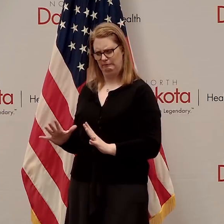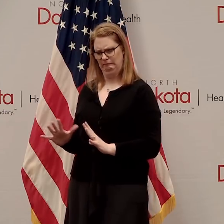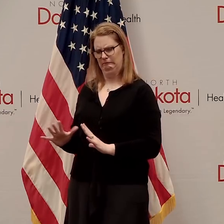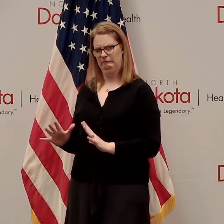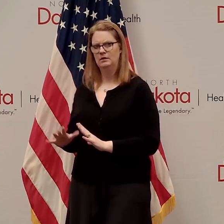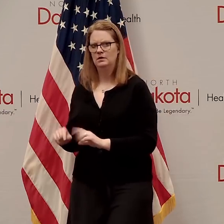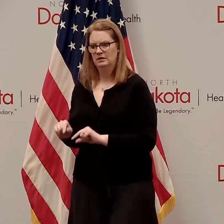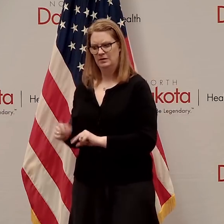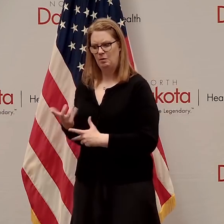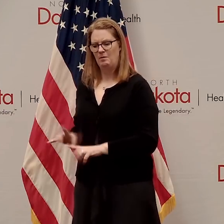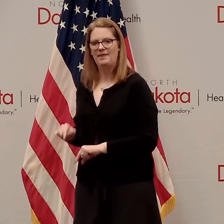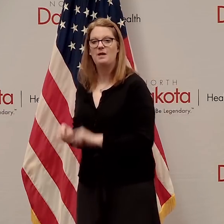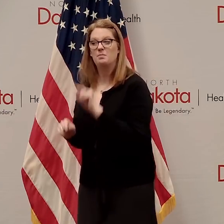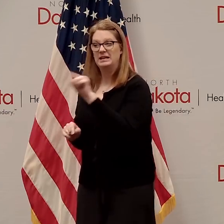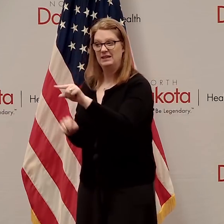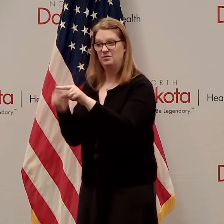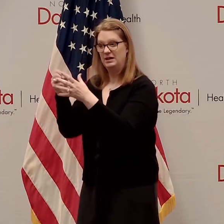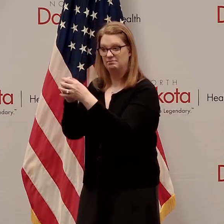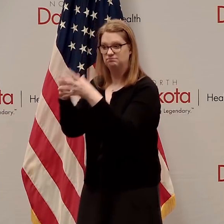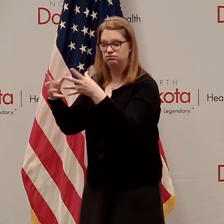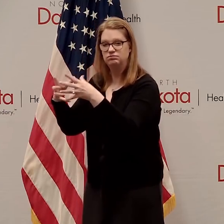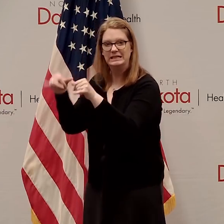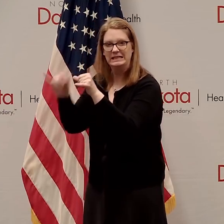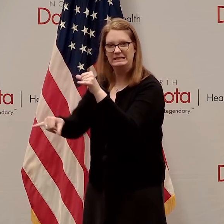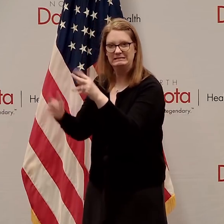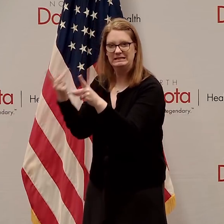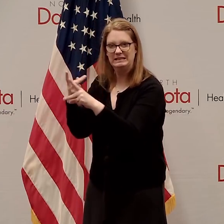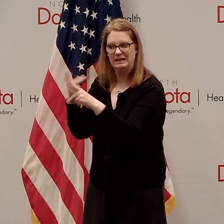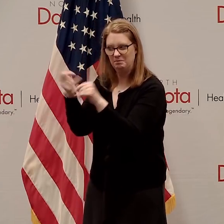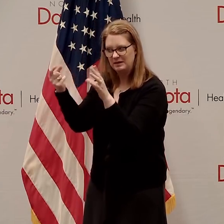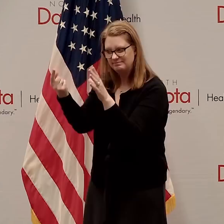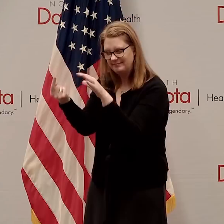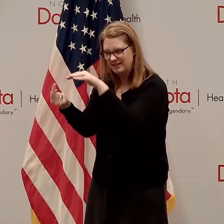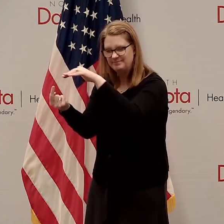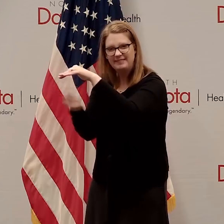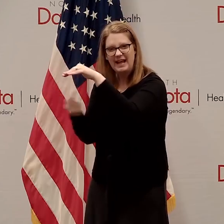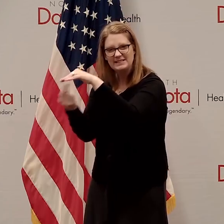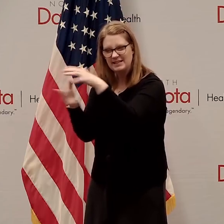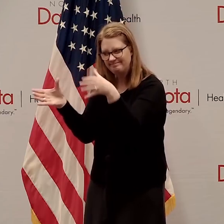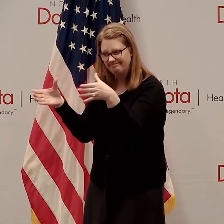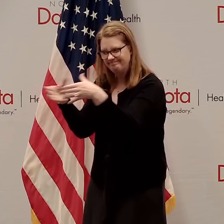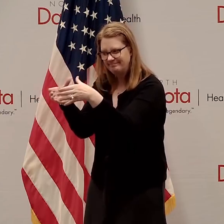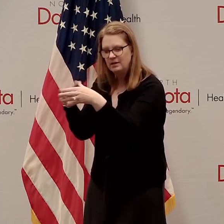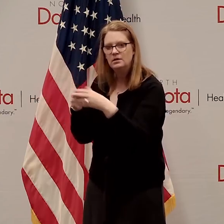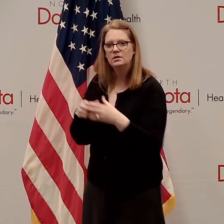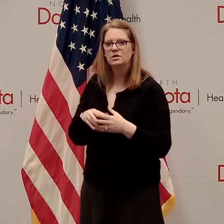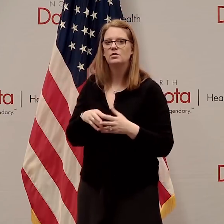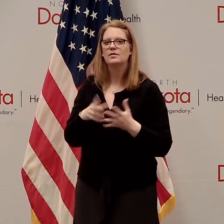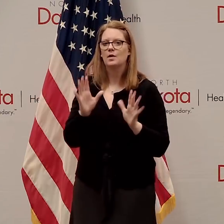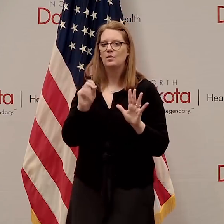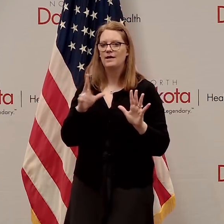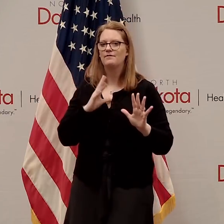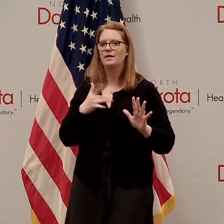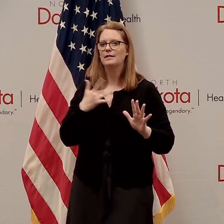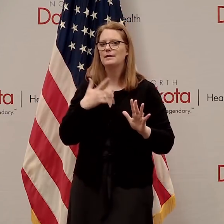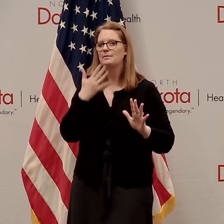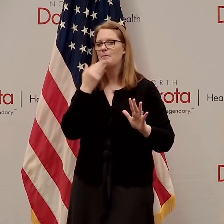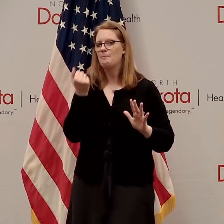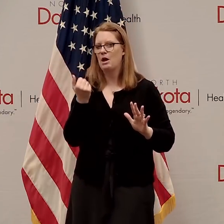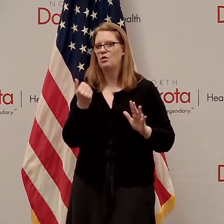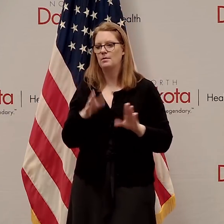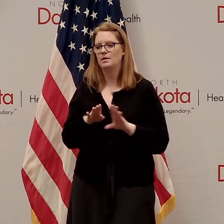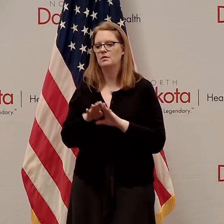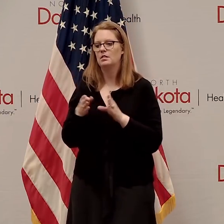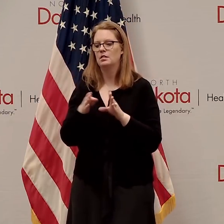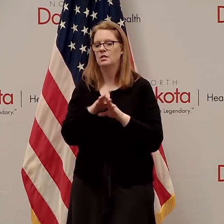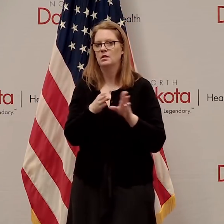that, my confidence goes up that we've got the tools in our toolkit to start opening up, because when we start opening up, we will risk to have more